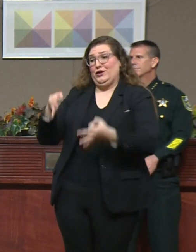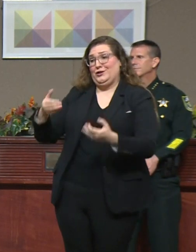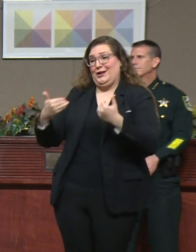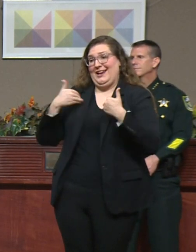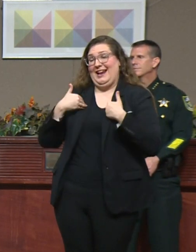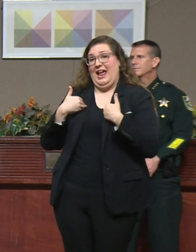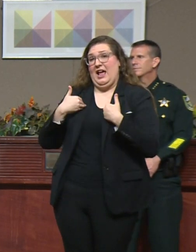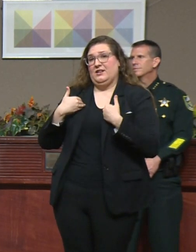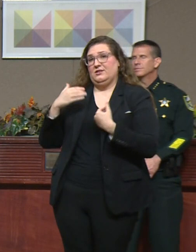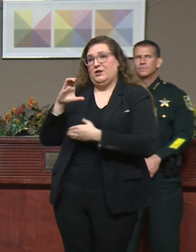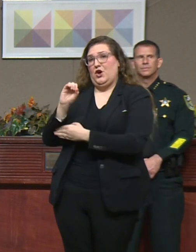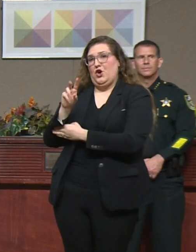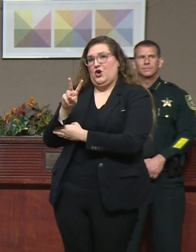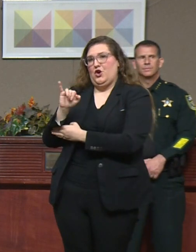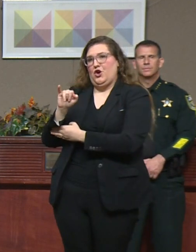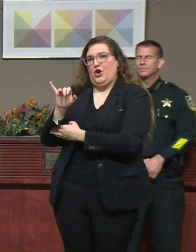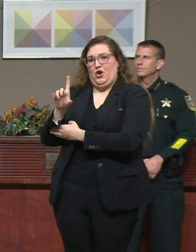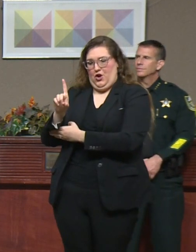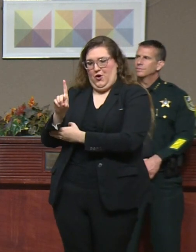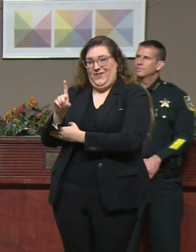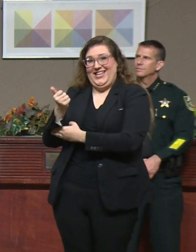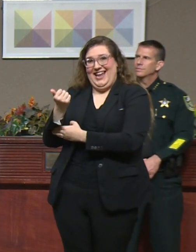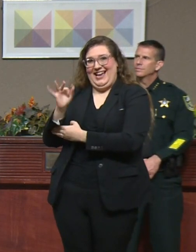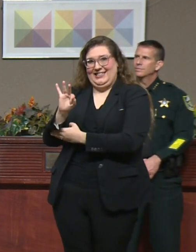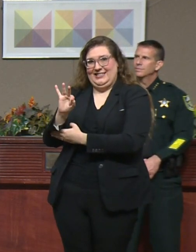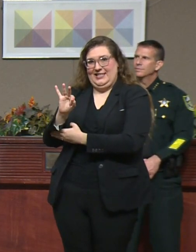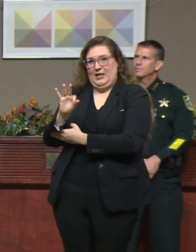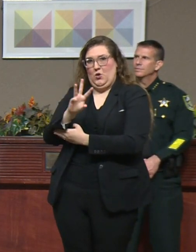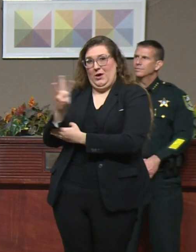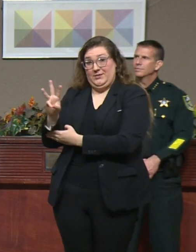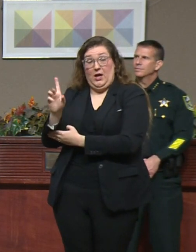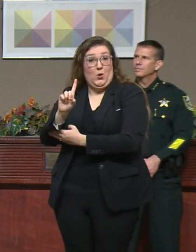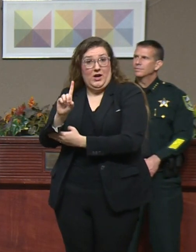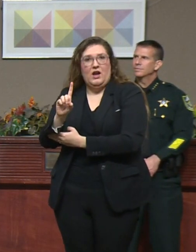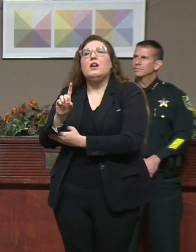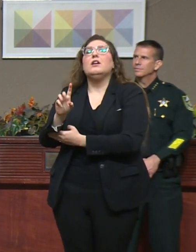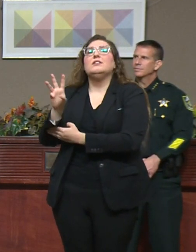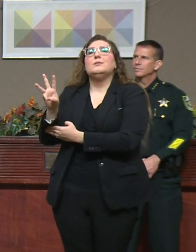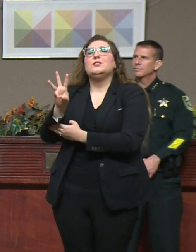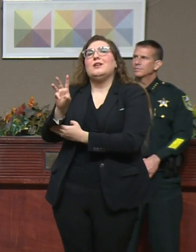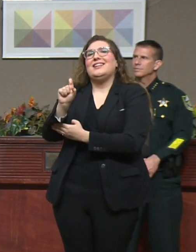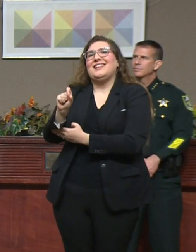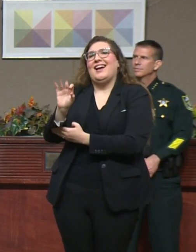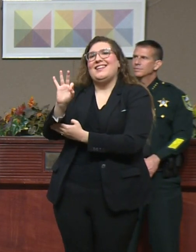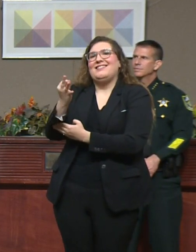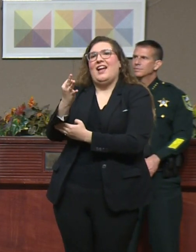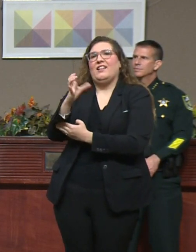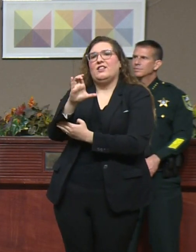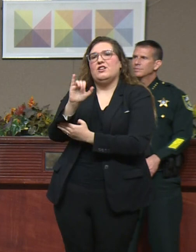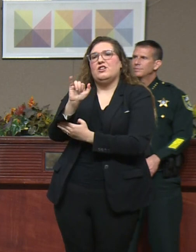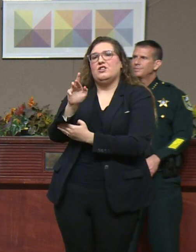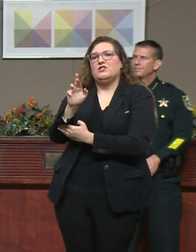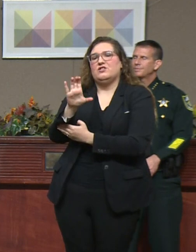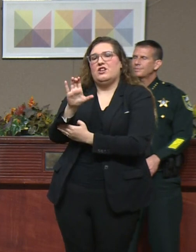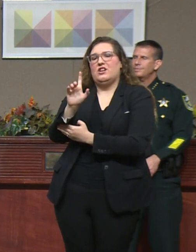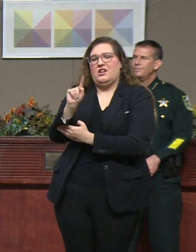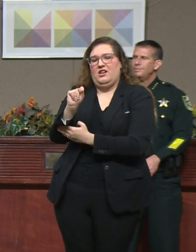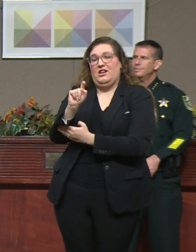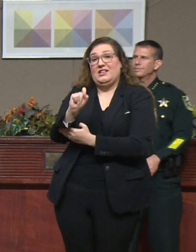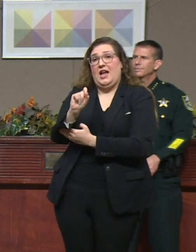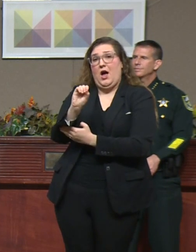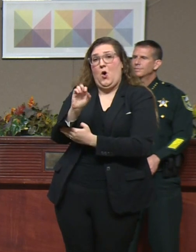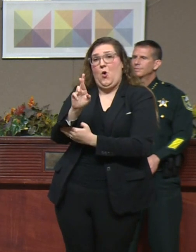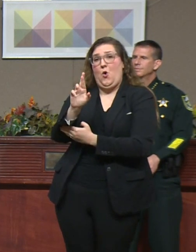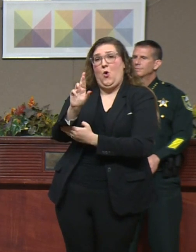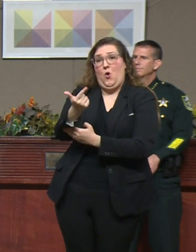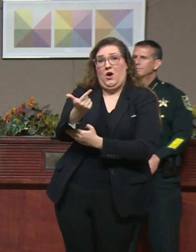website or page on our website at ninthcircuit.org, where you can obtain copies of all of the orders as well as